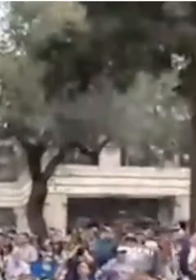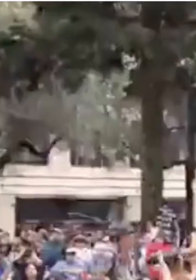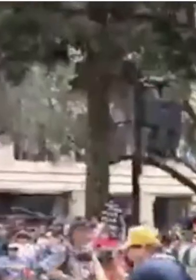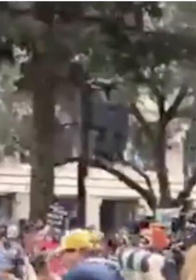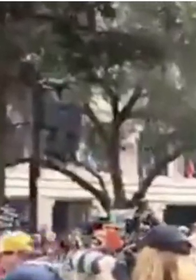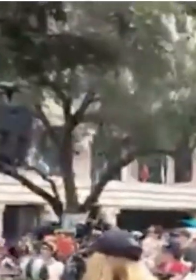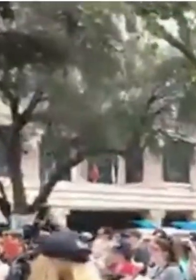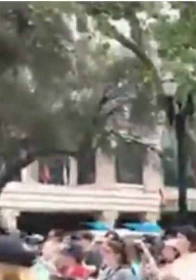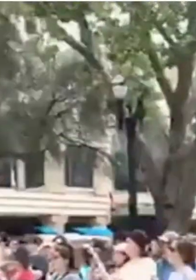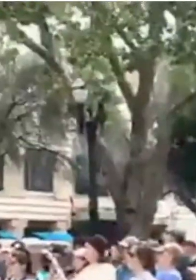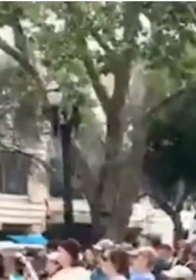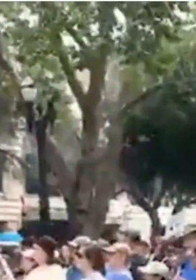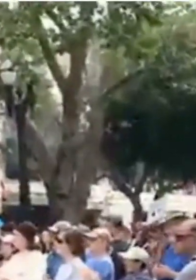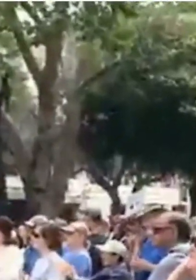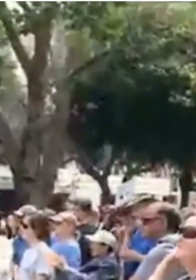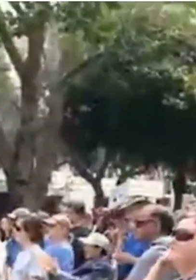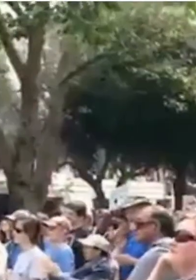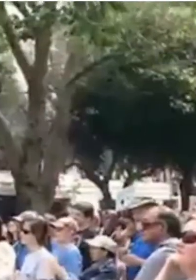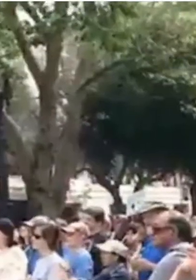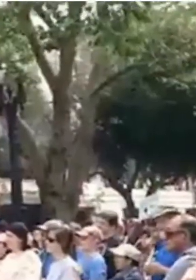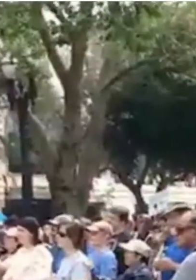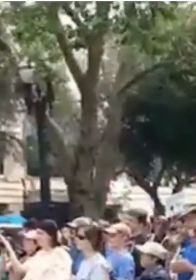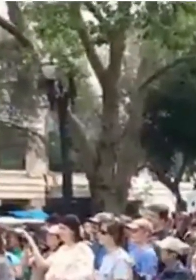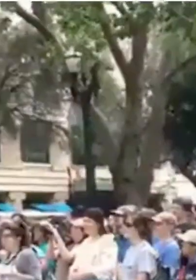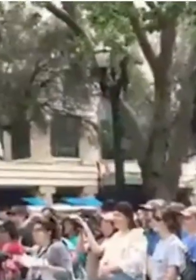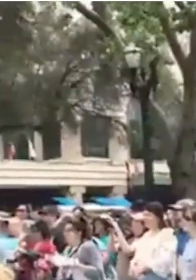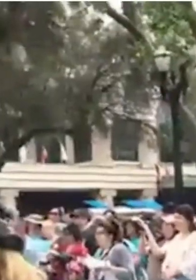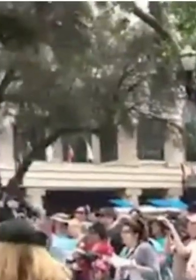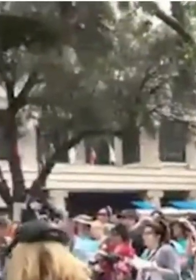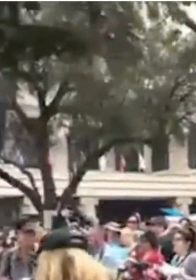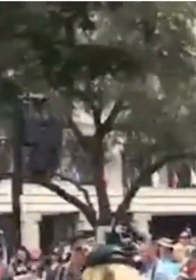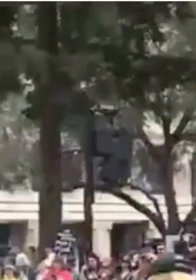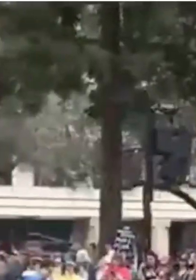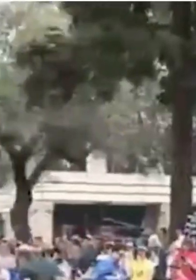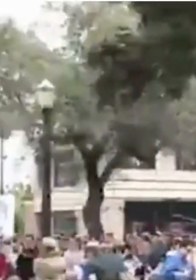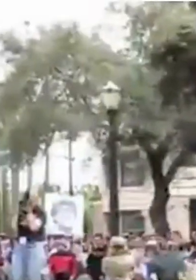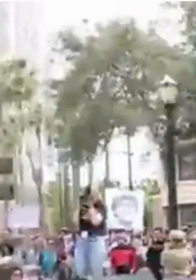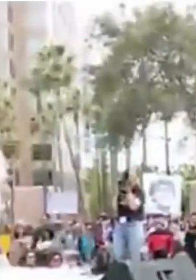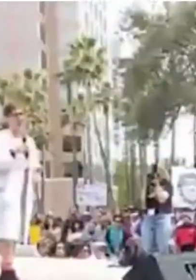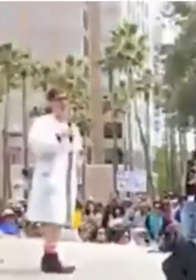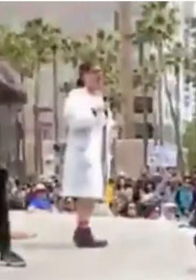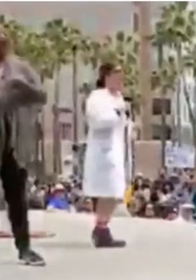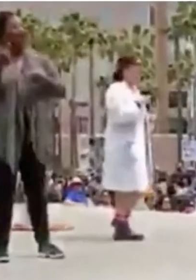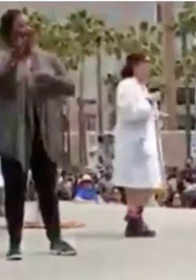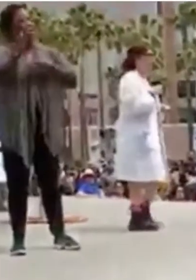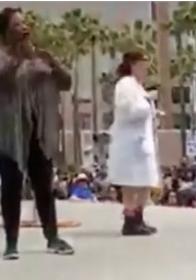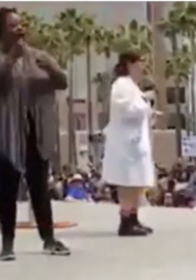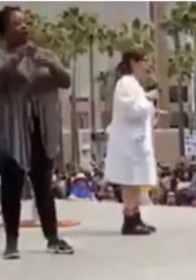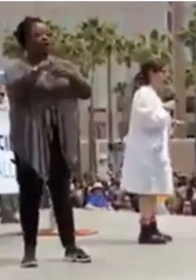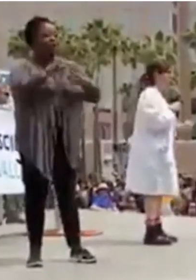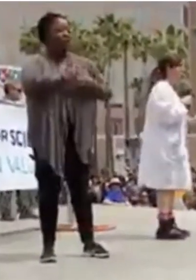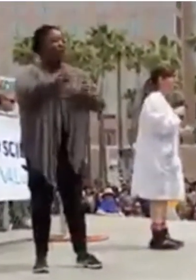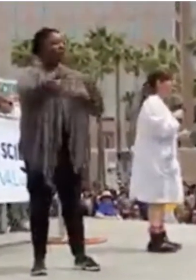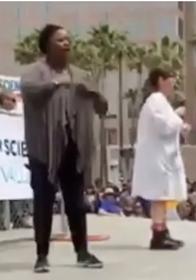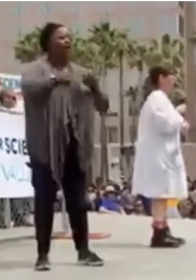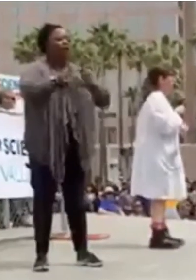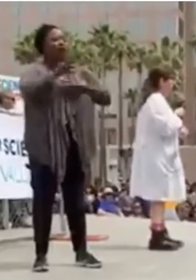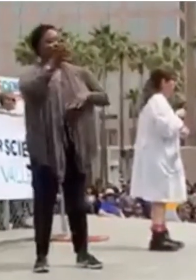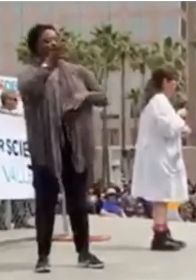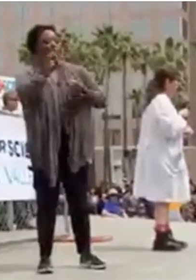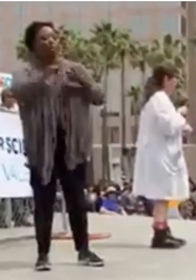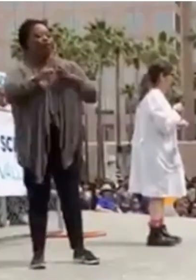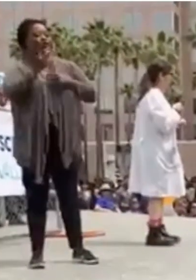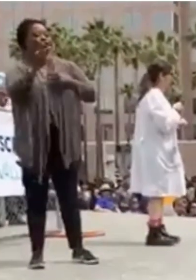And perhaps most importantly to me, I've spent the last 12 years of my life being a mother to